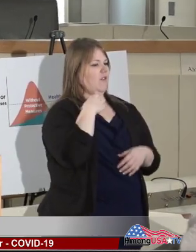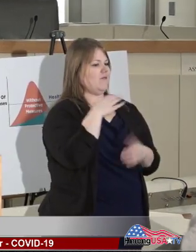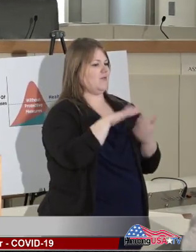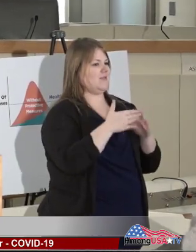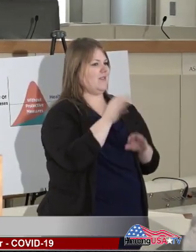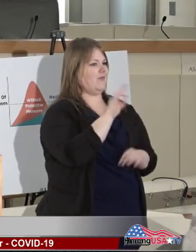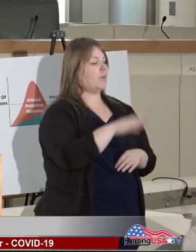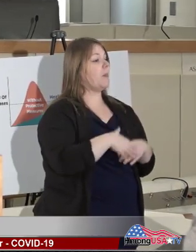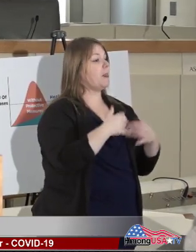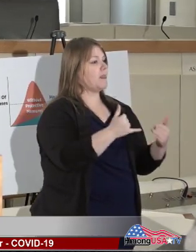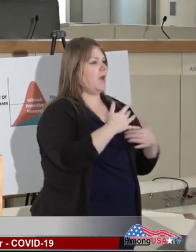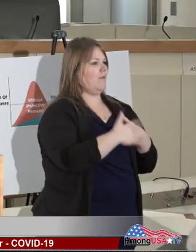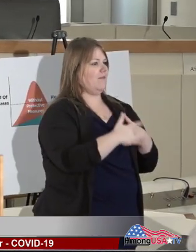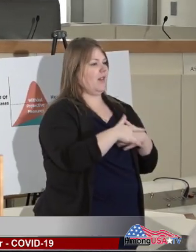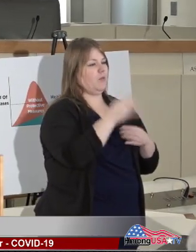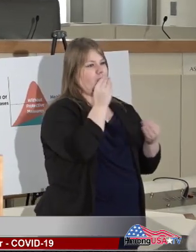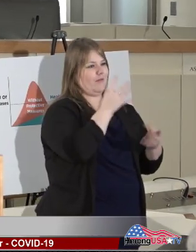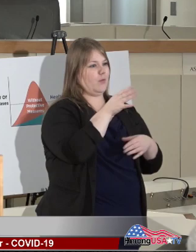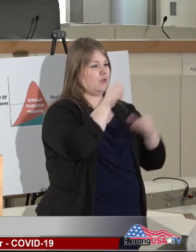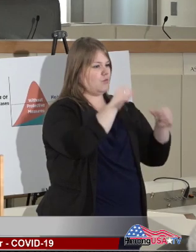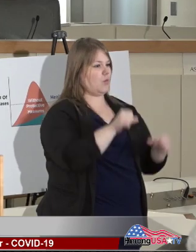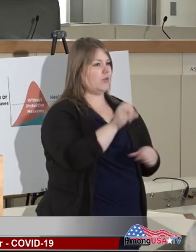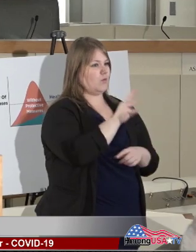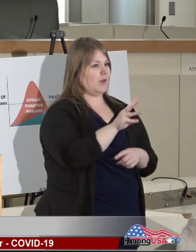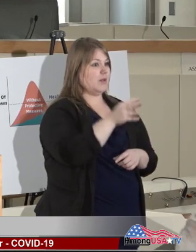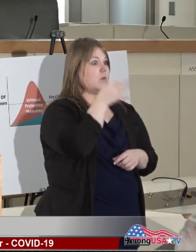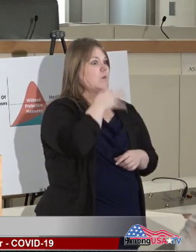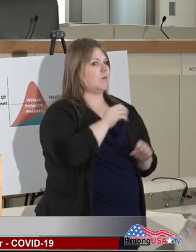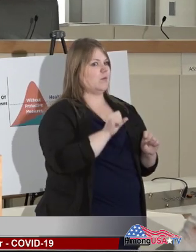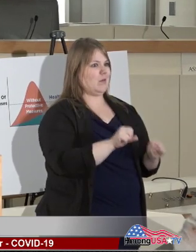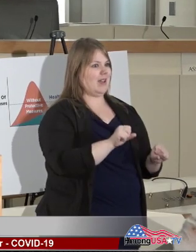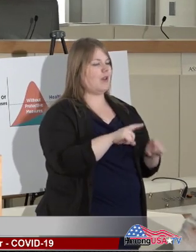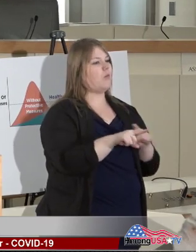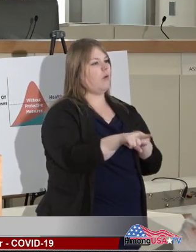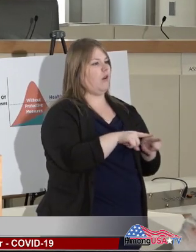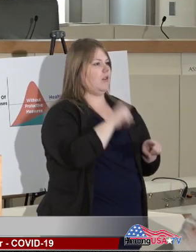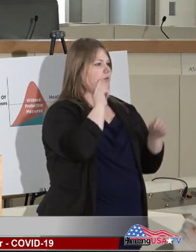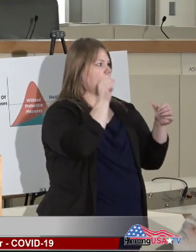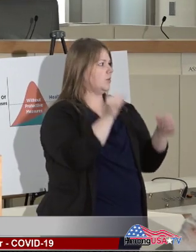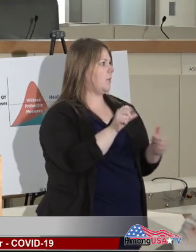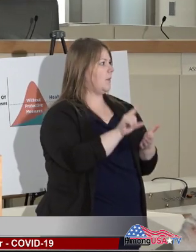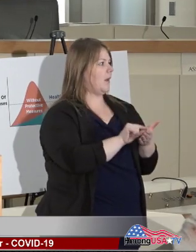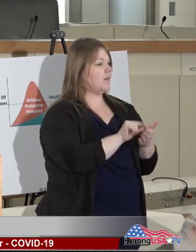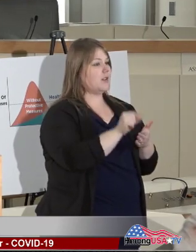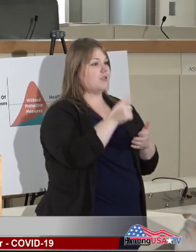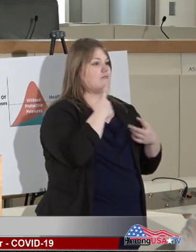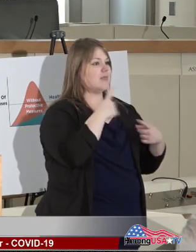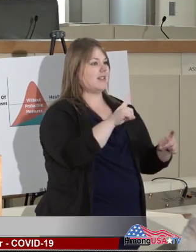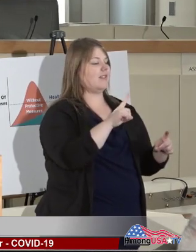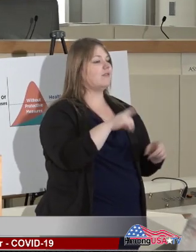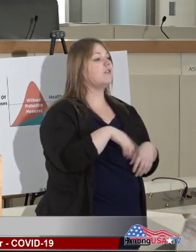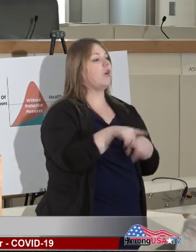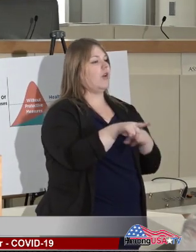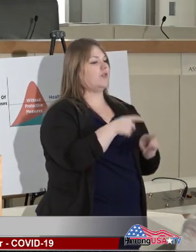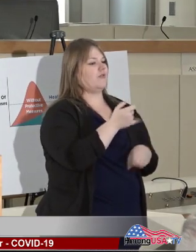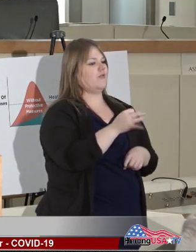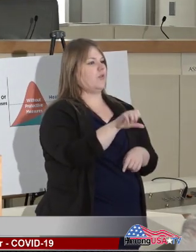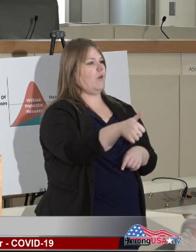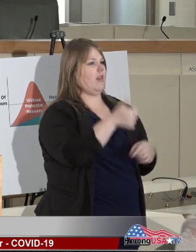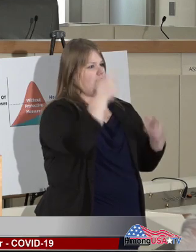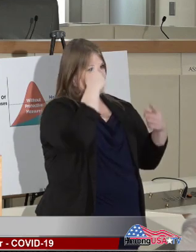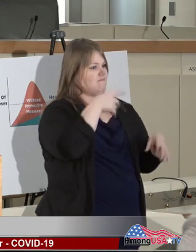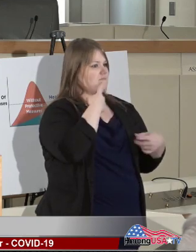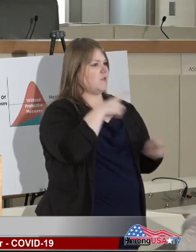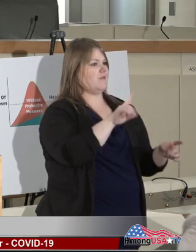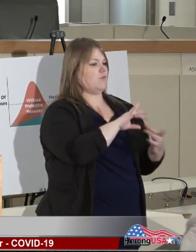to have available information on the website as soon as we can. We'll also publish the executive order and a couple of other executive orders that